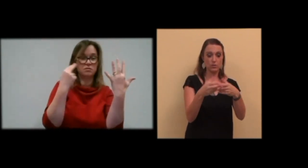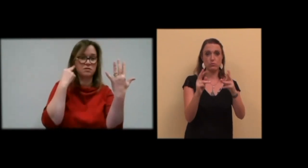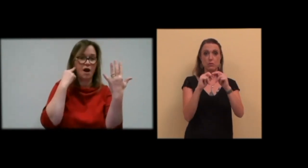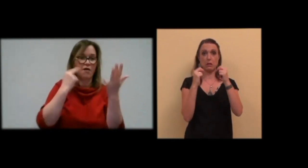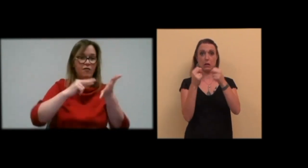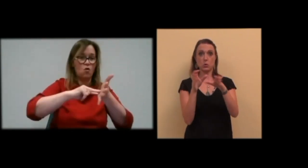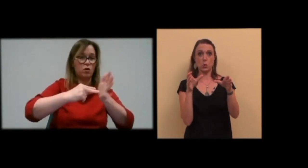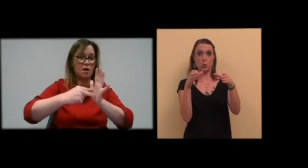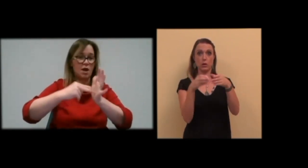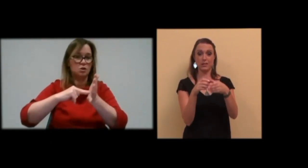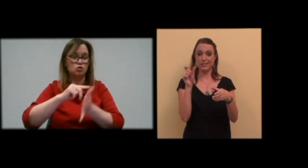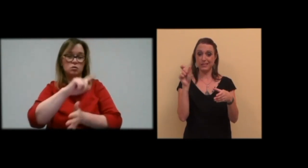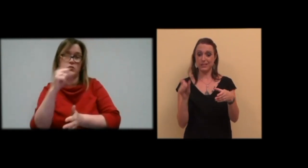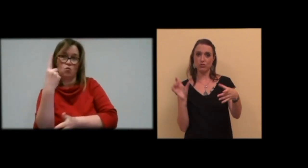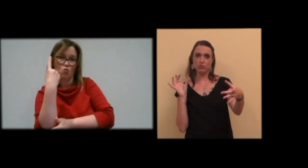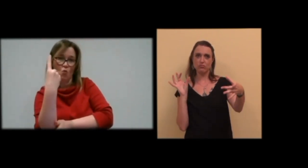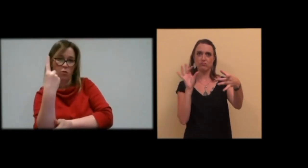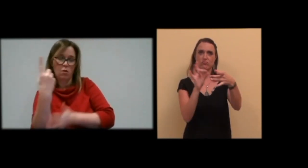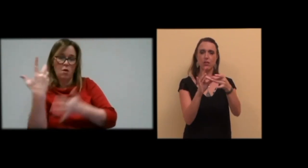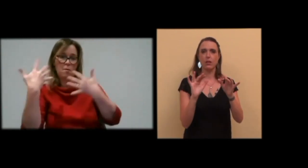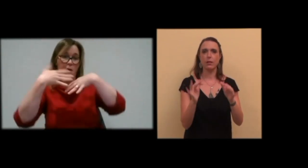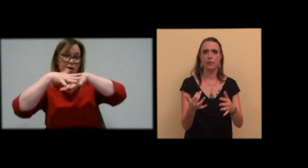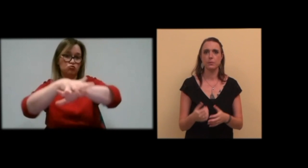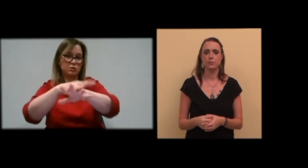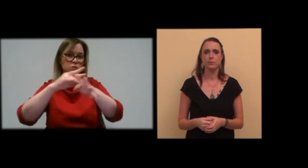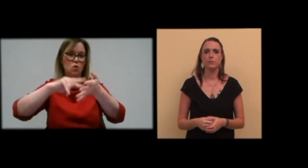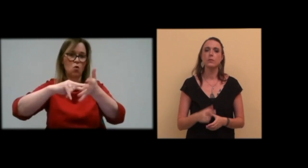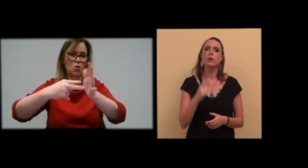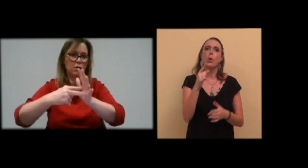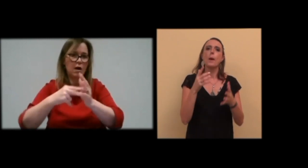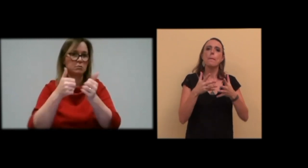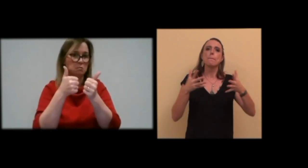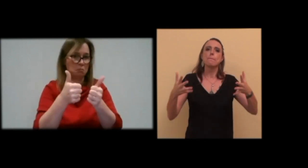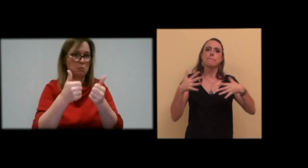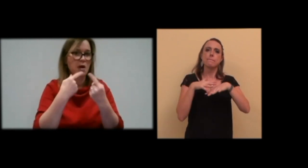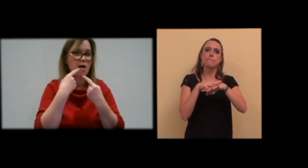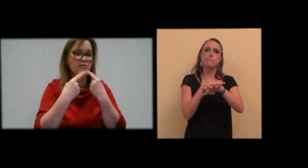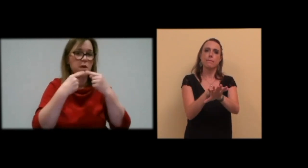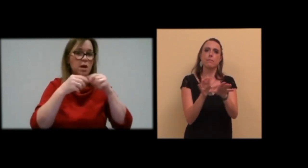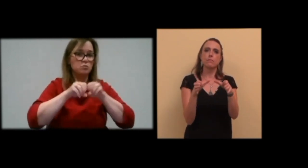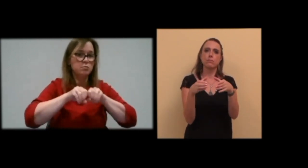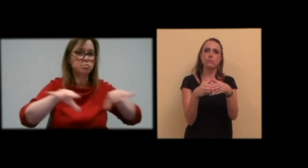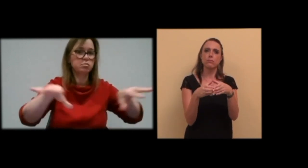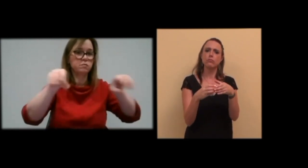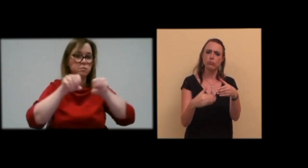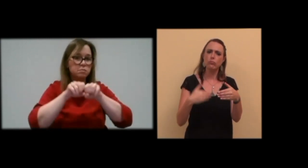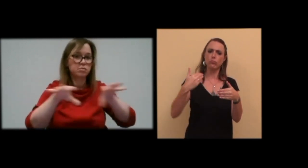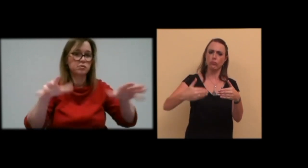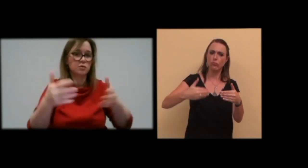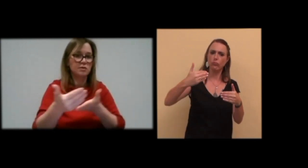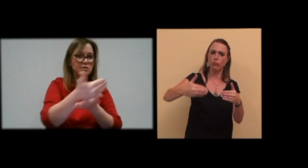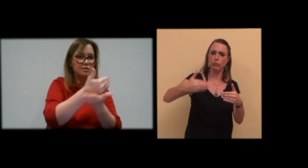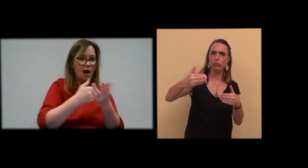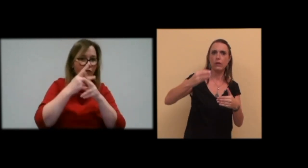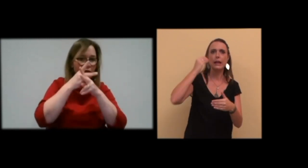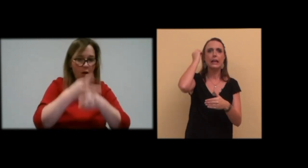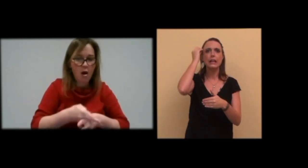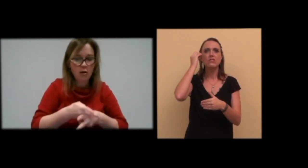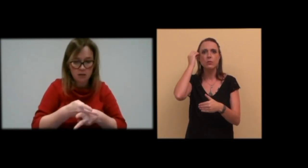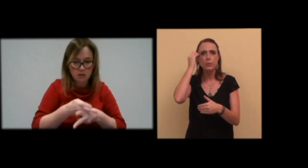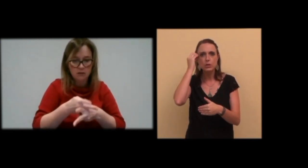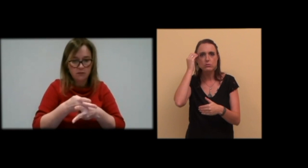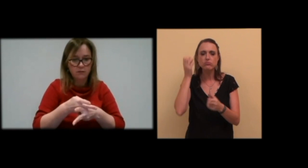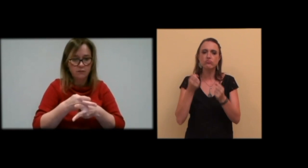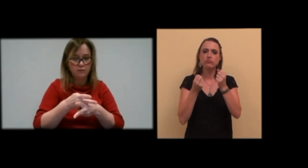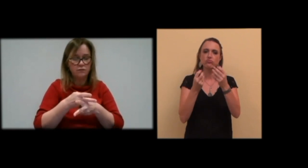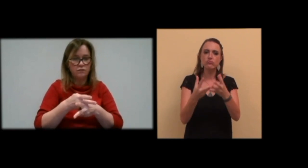from regional organisations or national organisations. There's one mainstream organisation that regularly